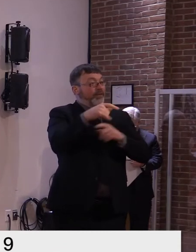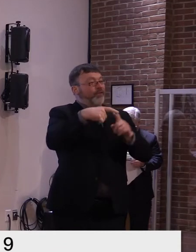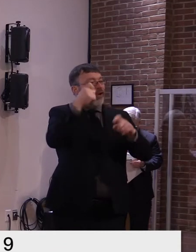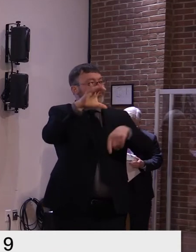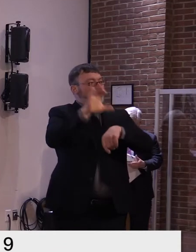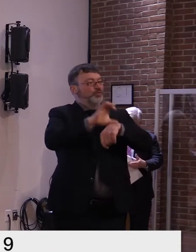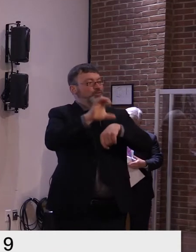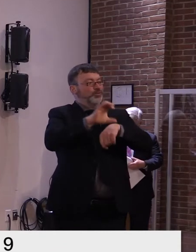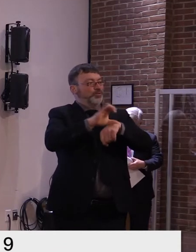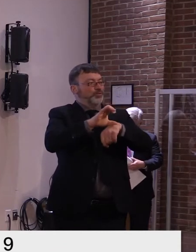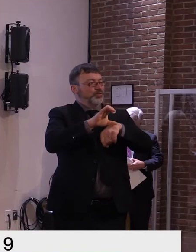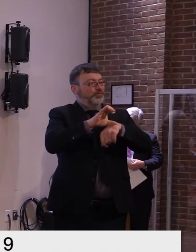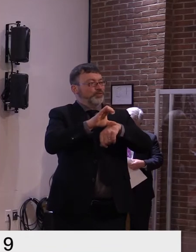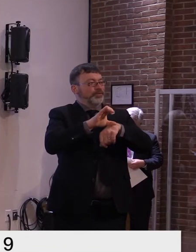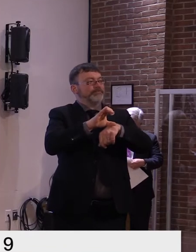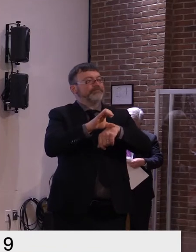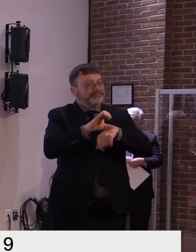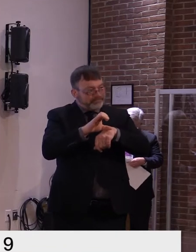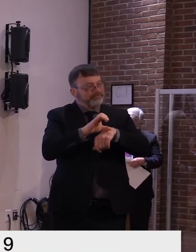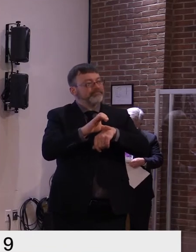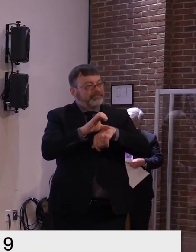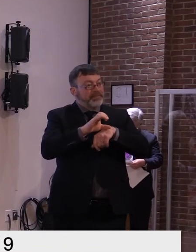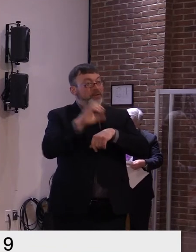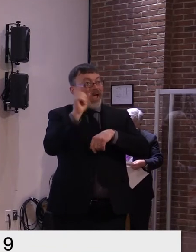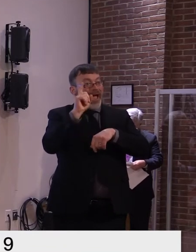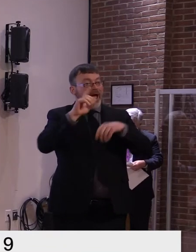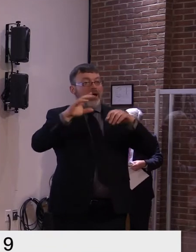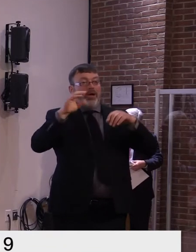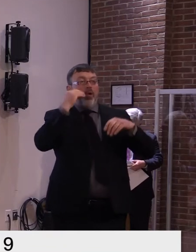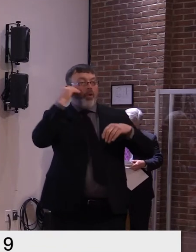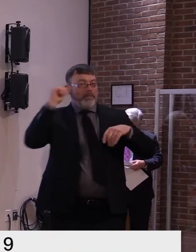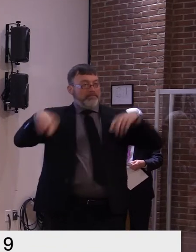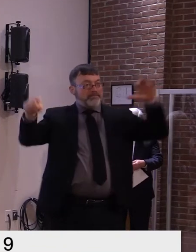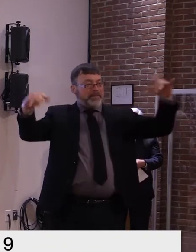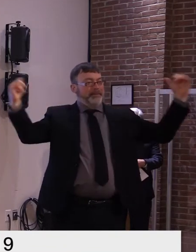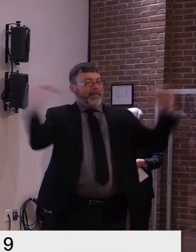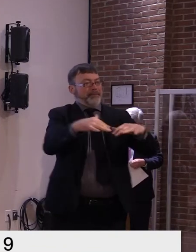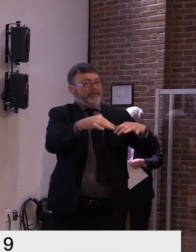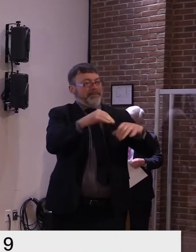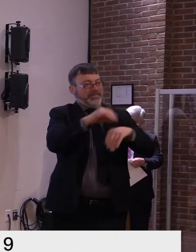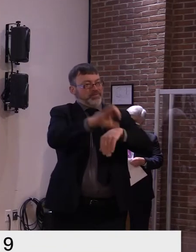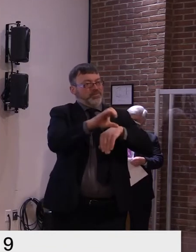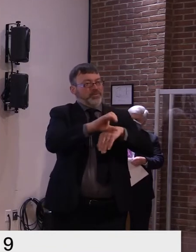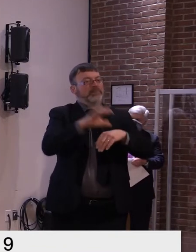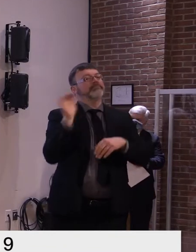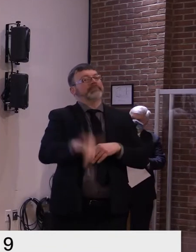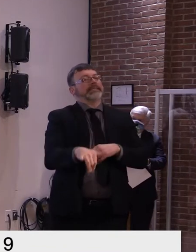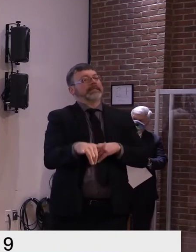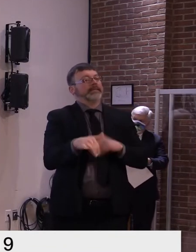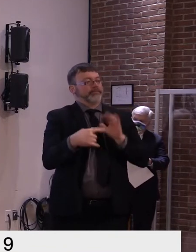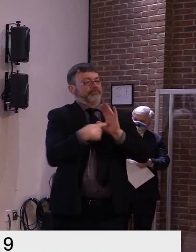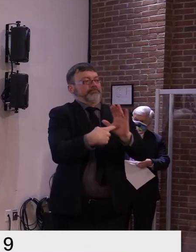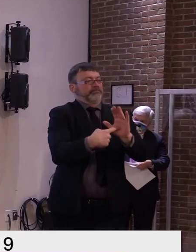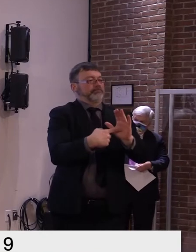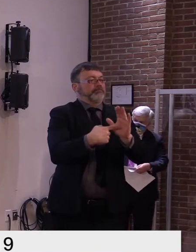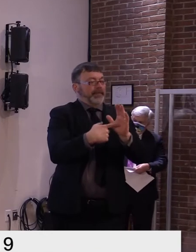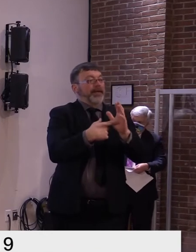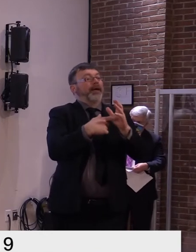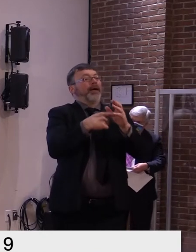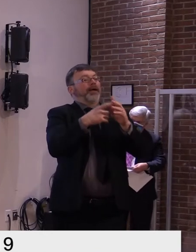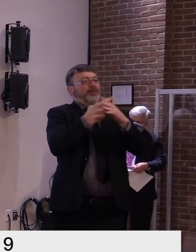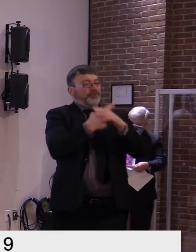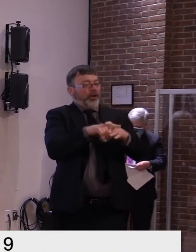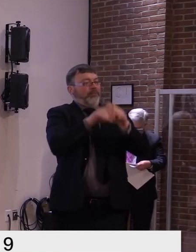of households were gathered. And indeed, we've seen a lot of transmission within those households